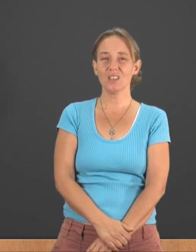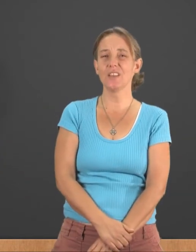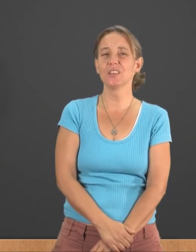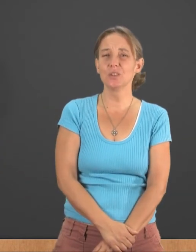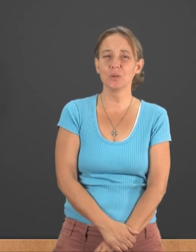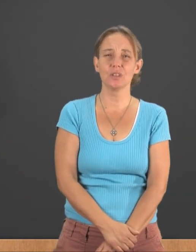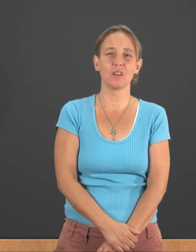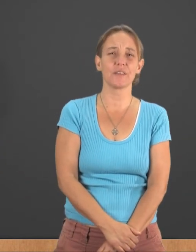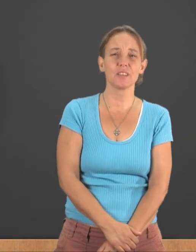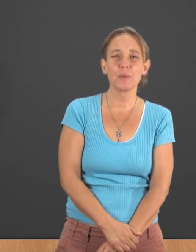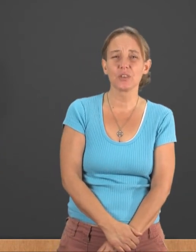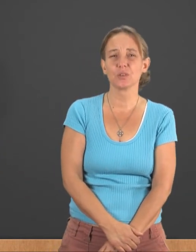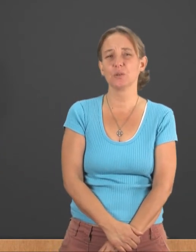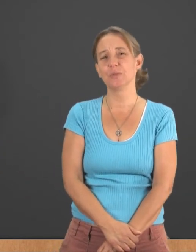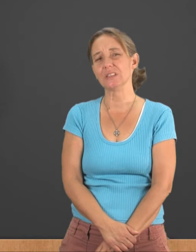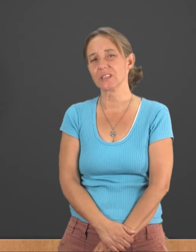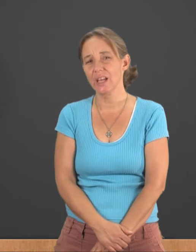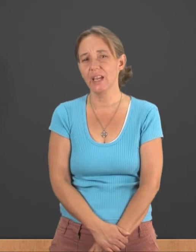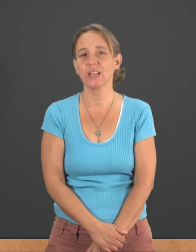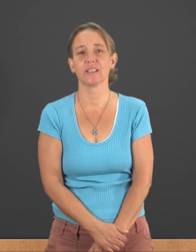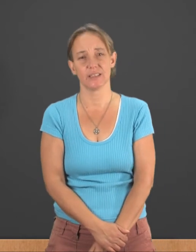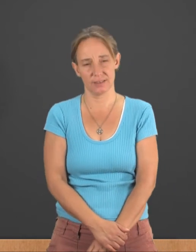Nothing to it, nothing special, piece of cake, etc.